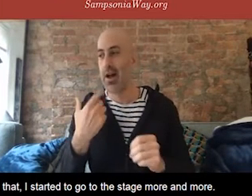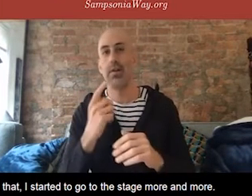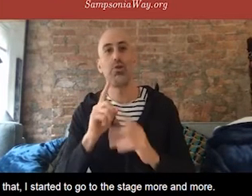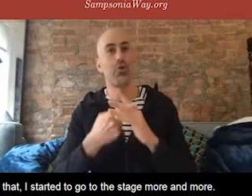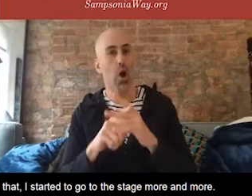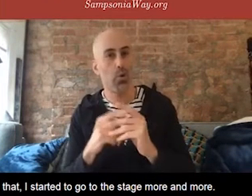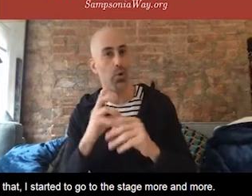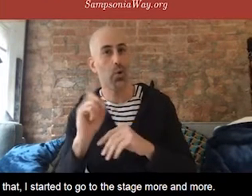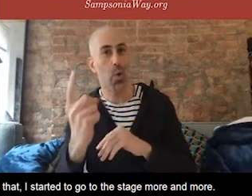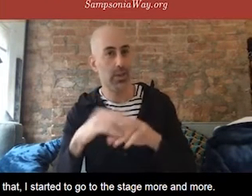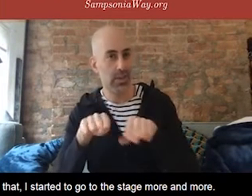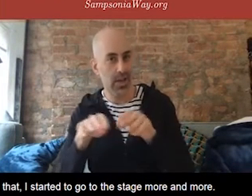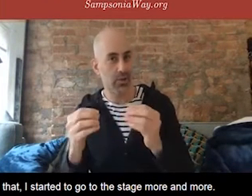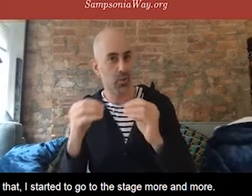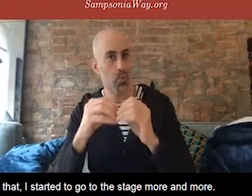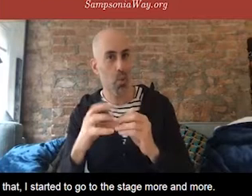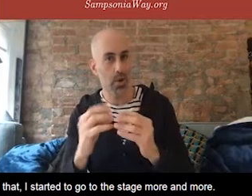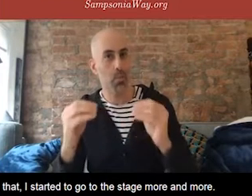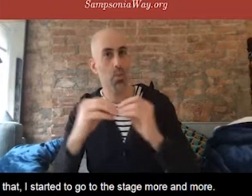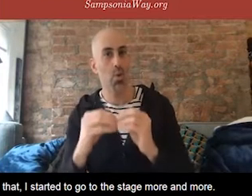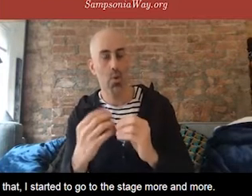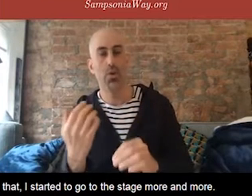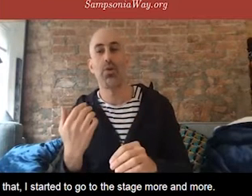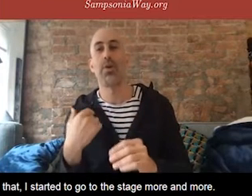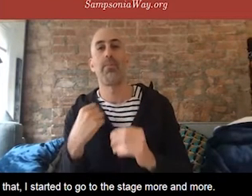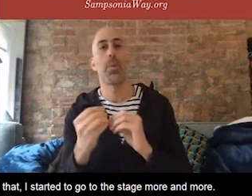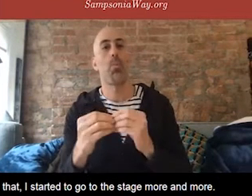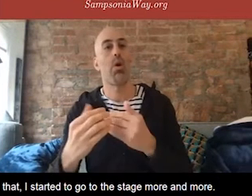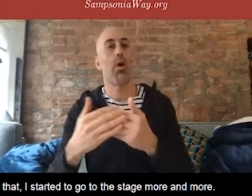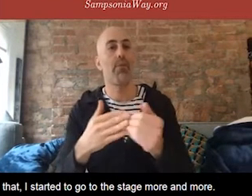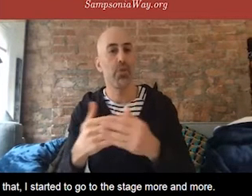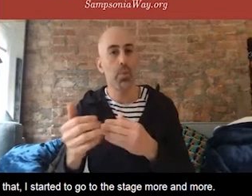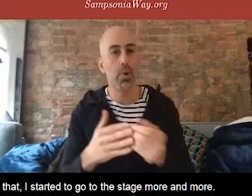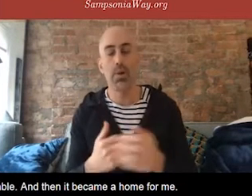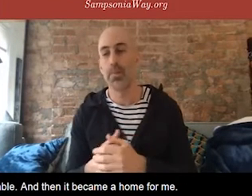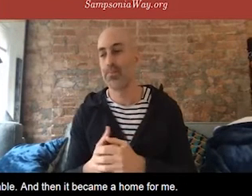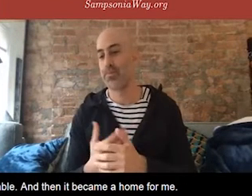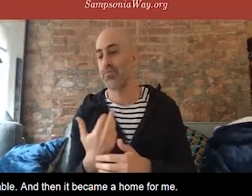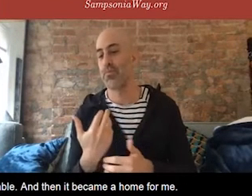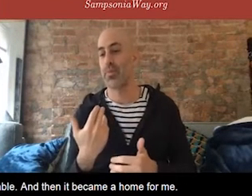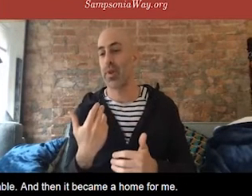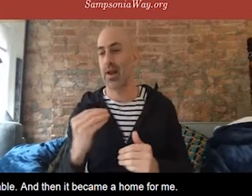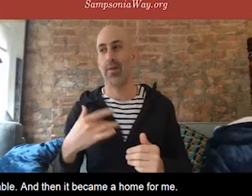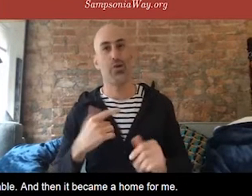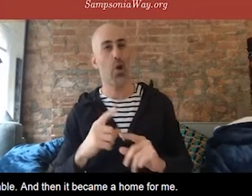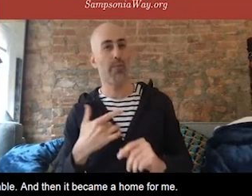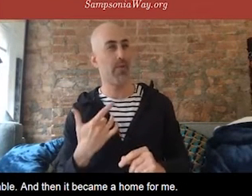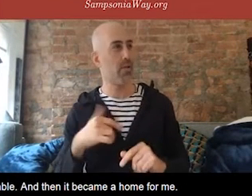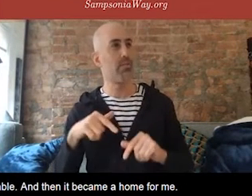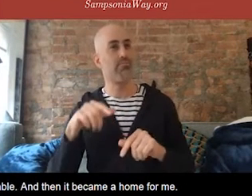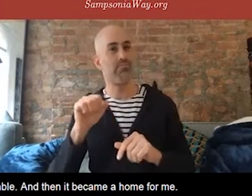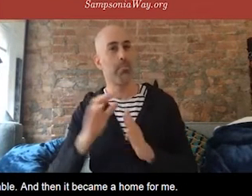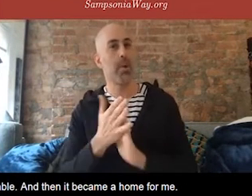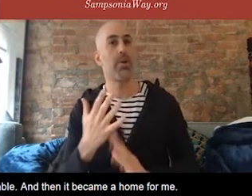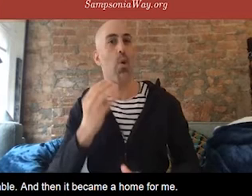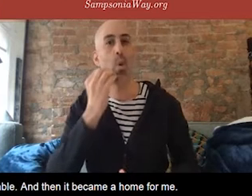couple of years beyond that, I started to go to the stage more and more and step up there and get more comfortable.